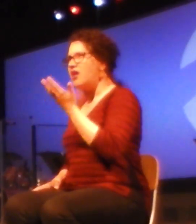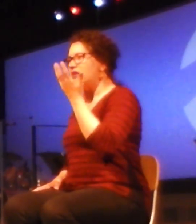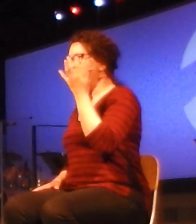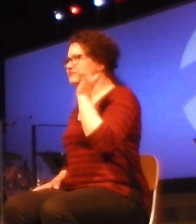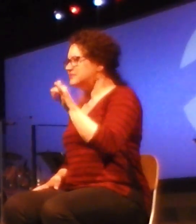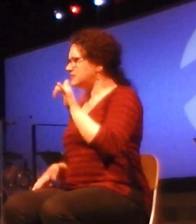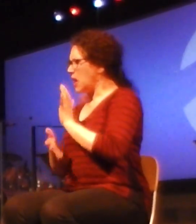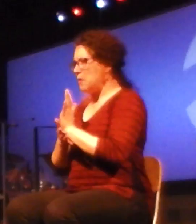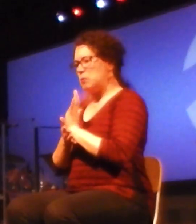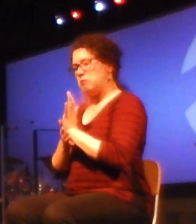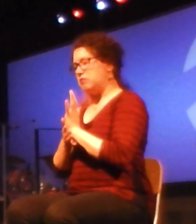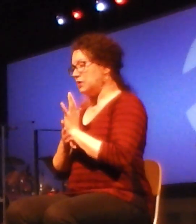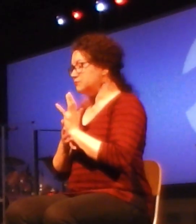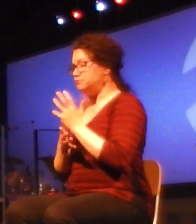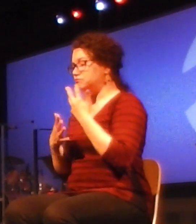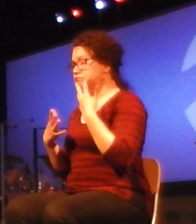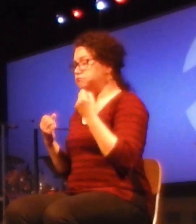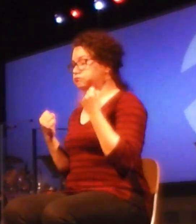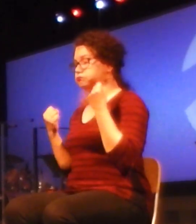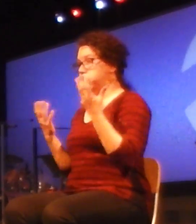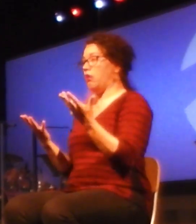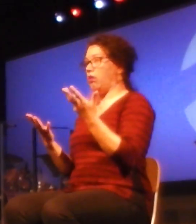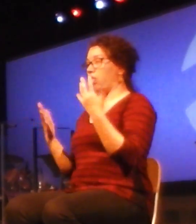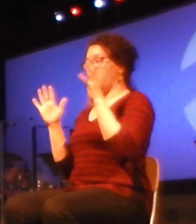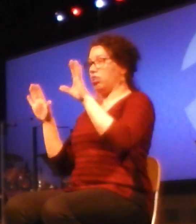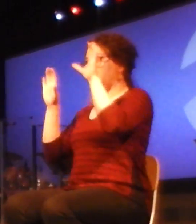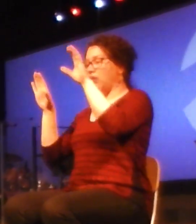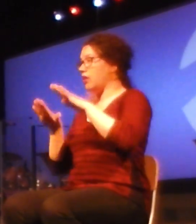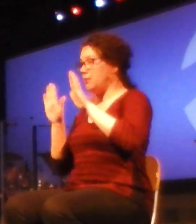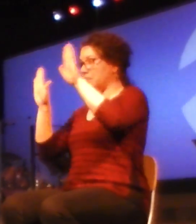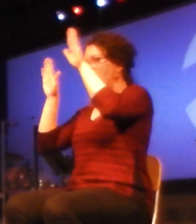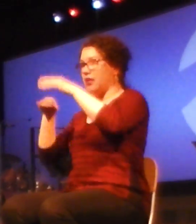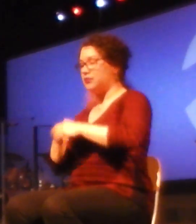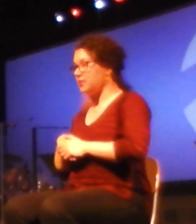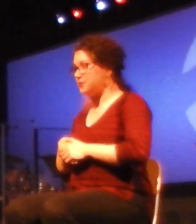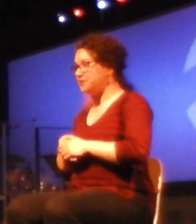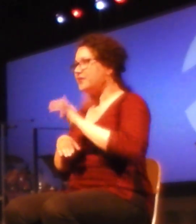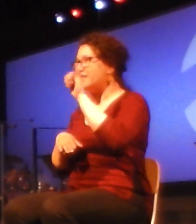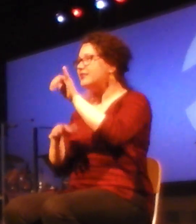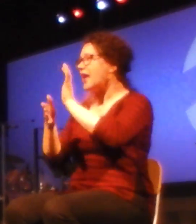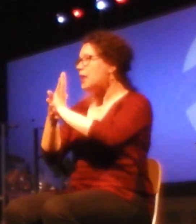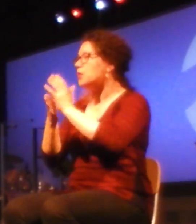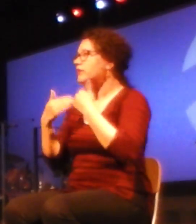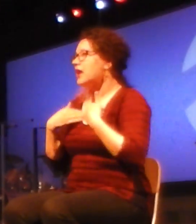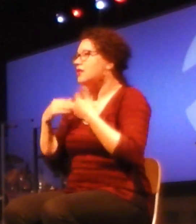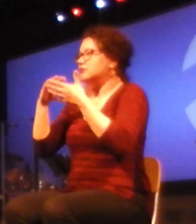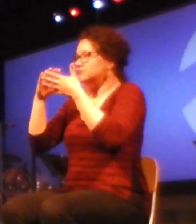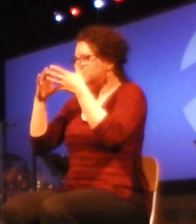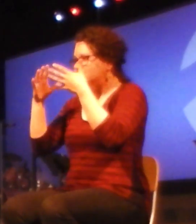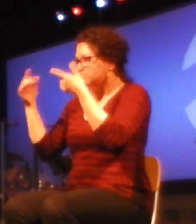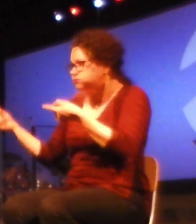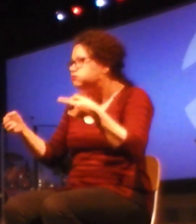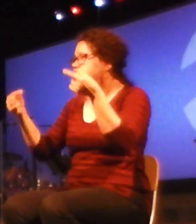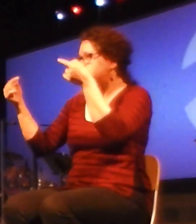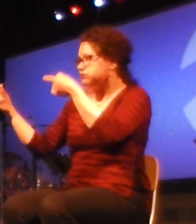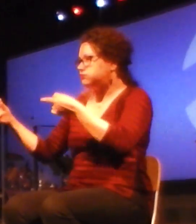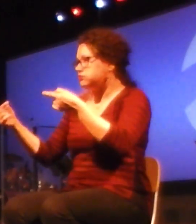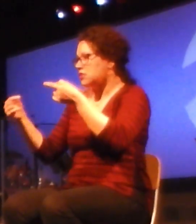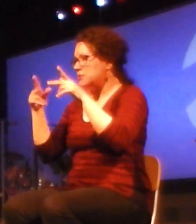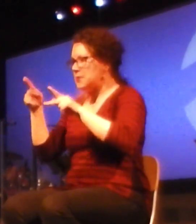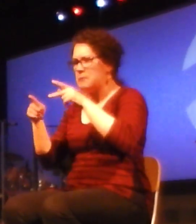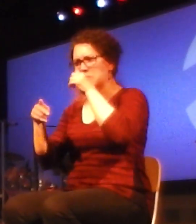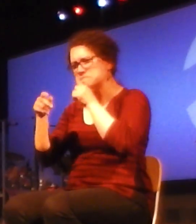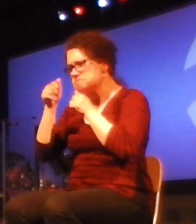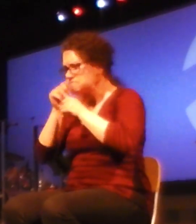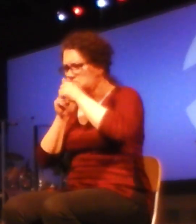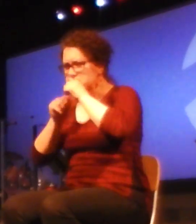substance to that, are the ones that have conflict that people overcome because we can find ourselves in